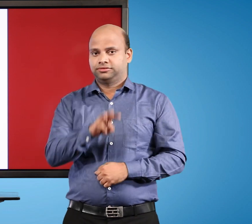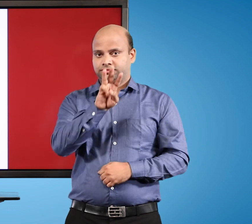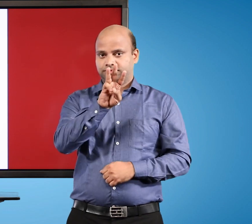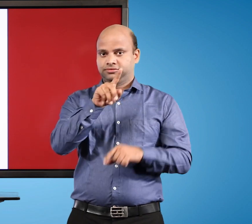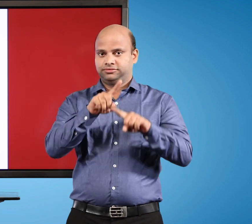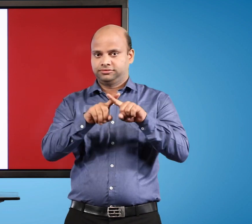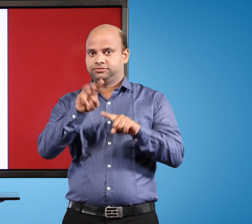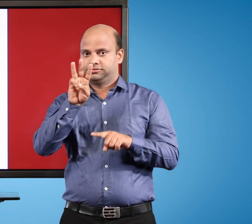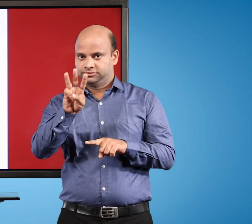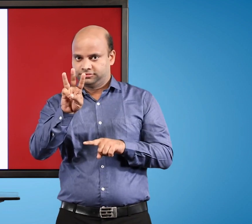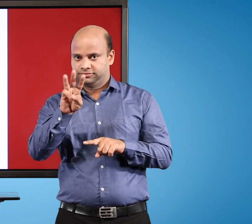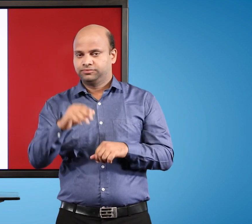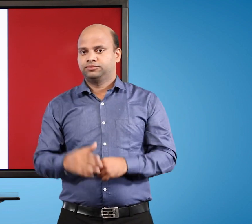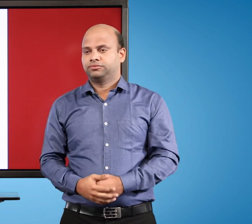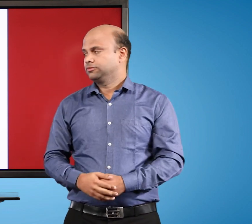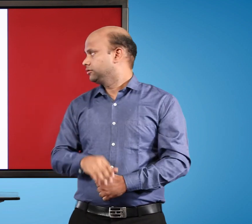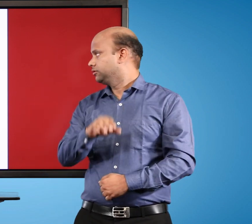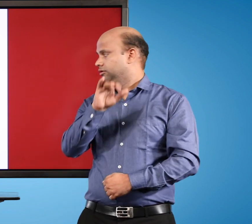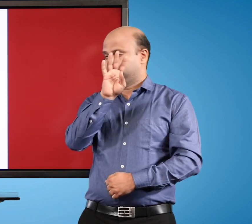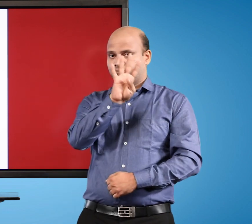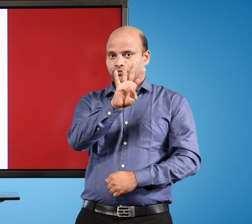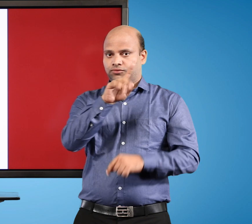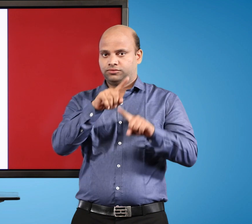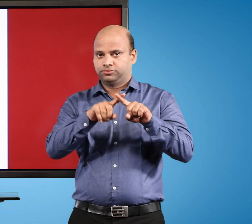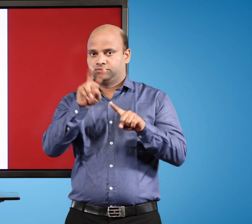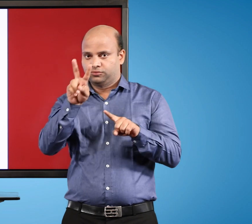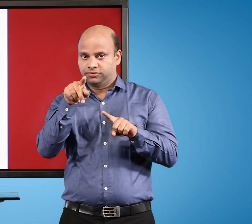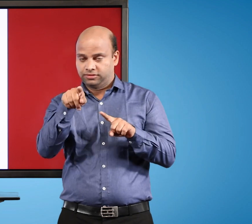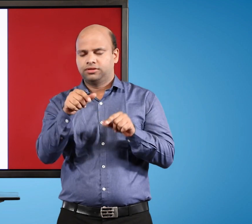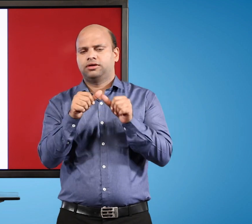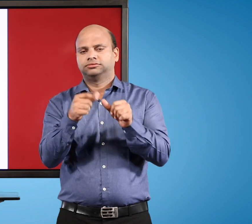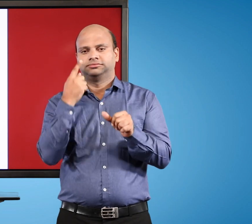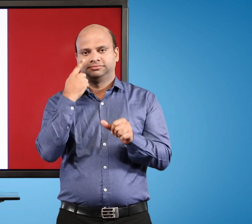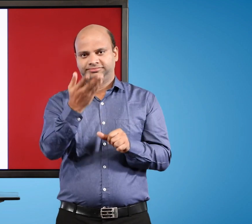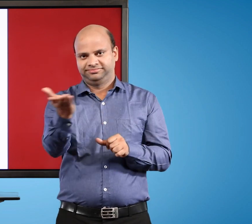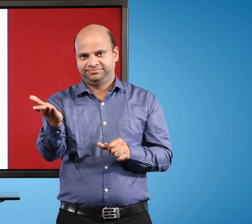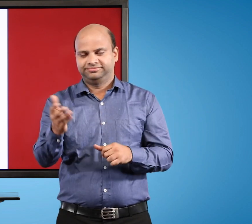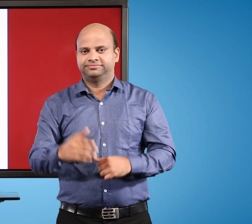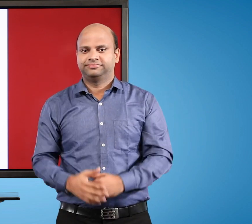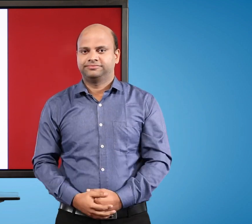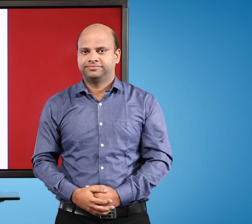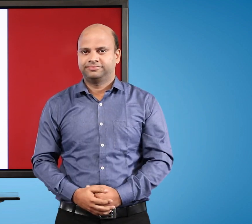3 multiplied by 3, 4 multiplied by 2 using the number line.